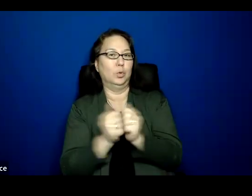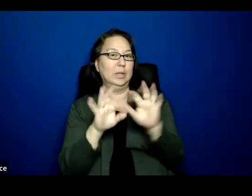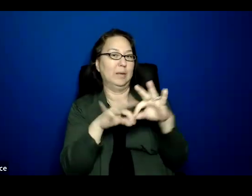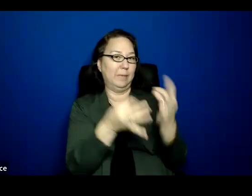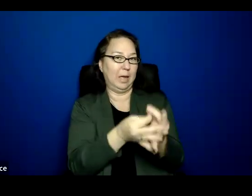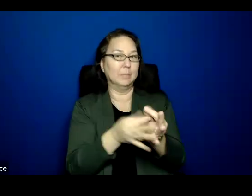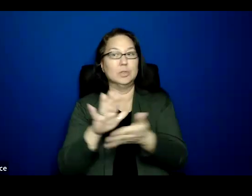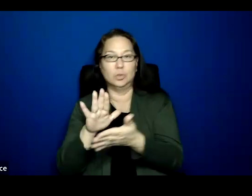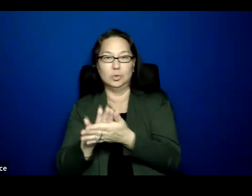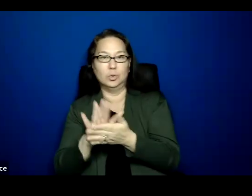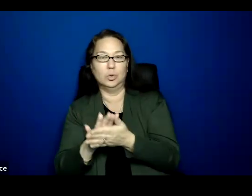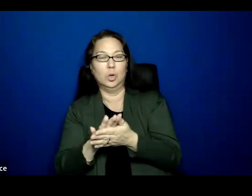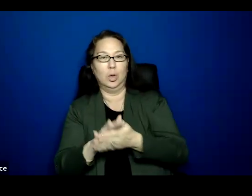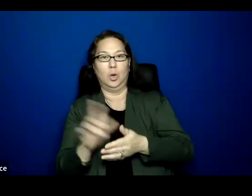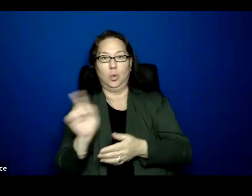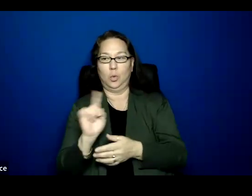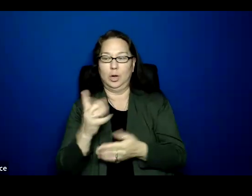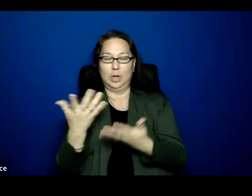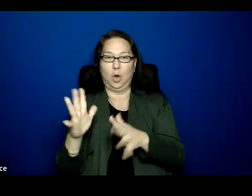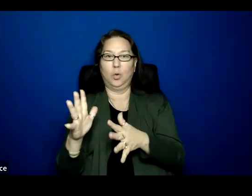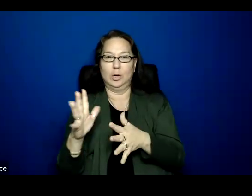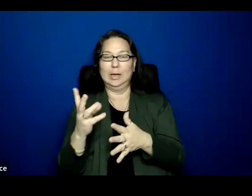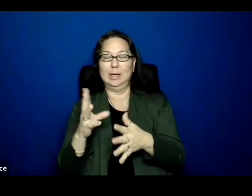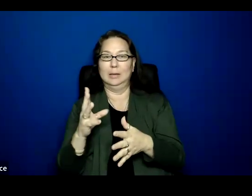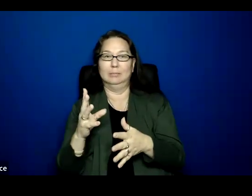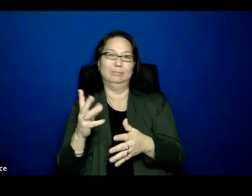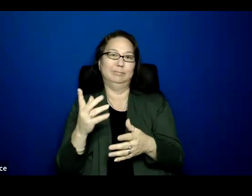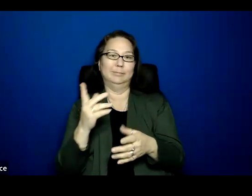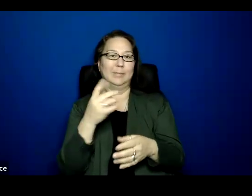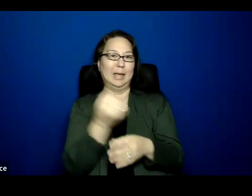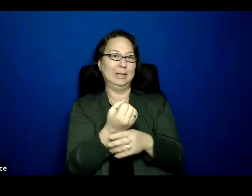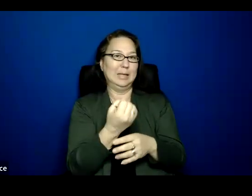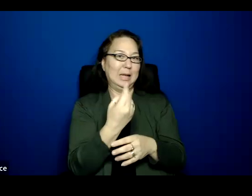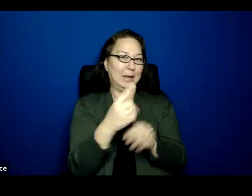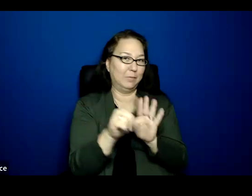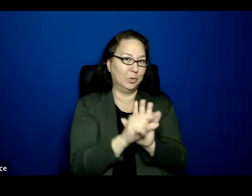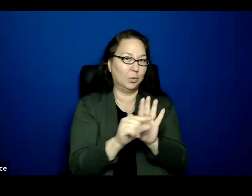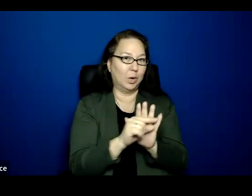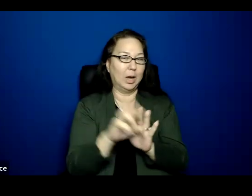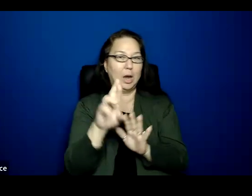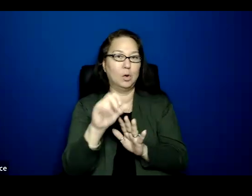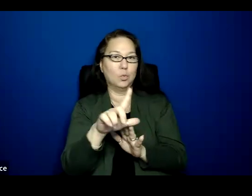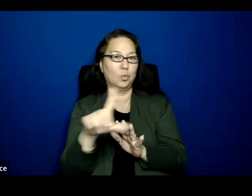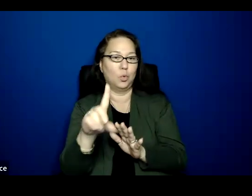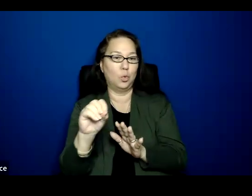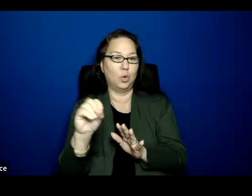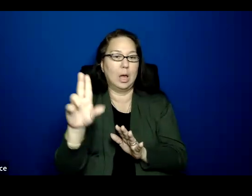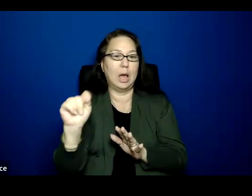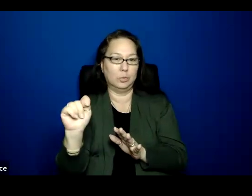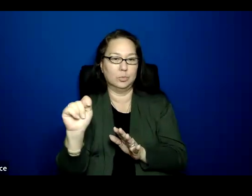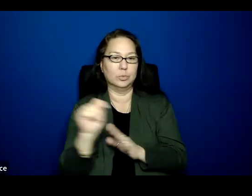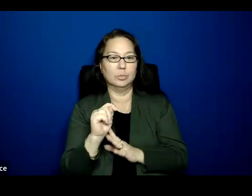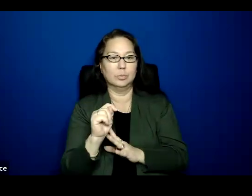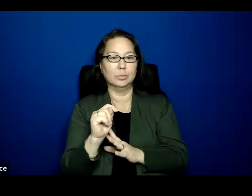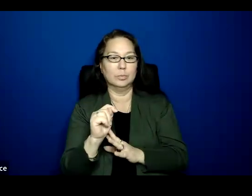are already at the 11th grade inclusion rollout. Some of our high schools already have inclusion.